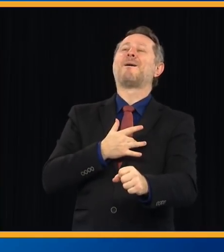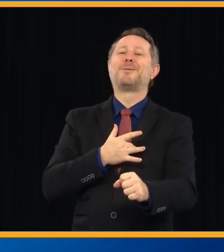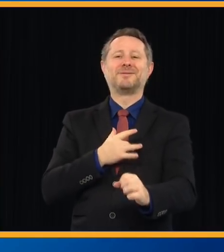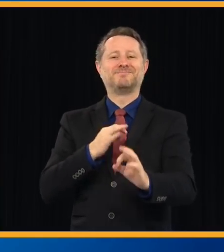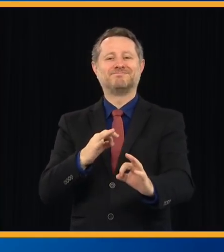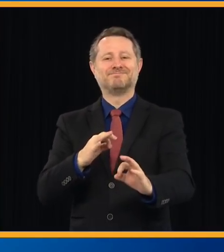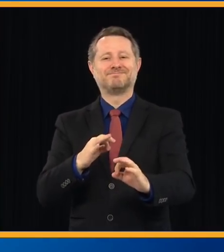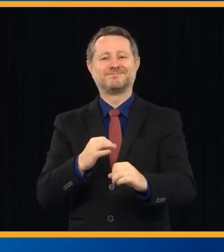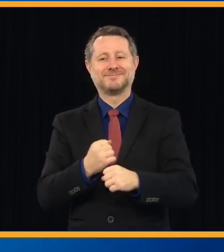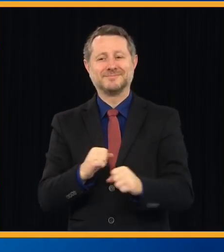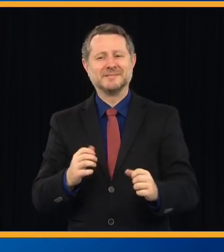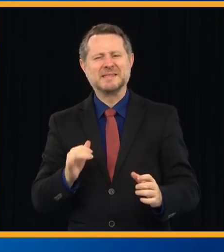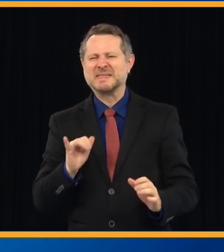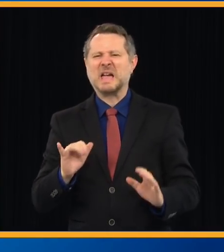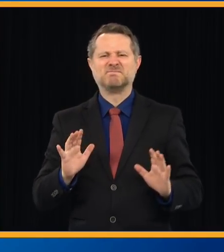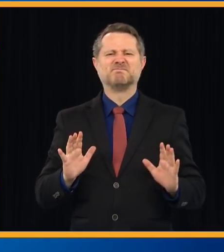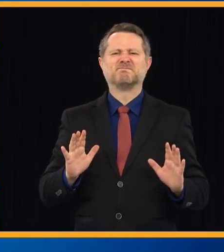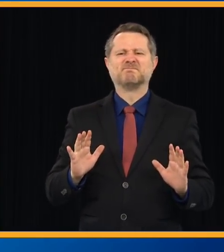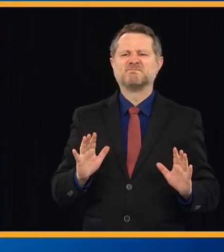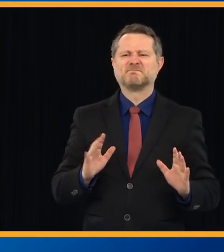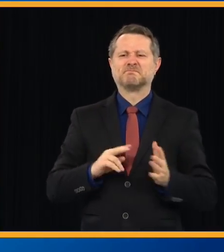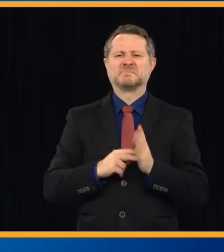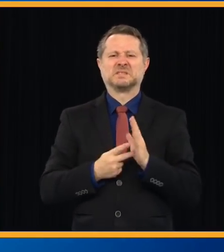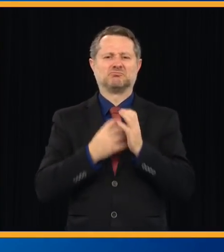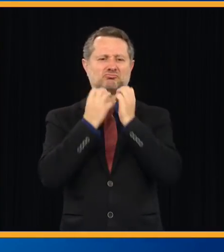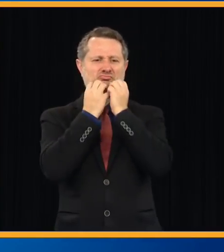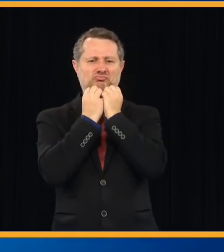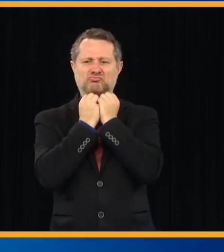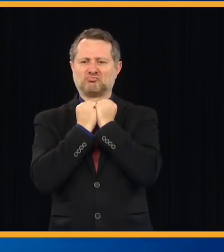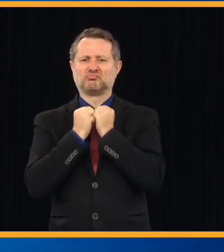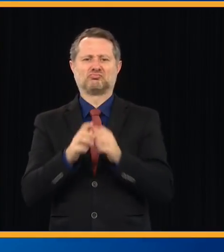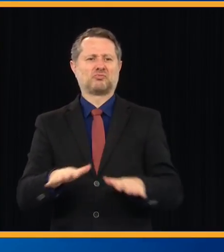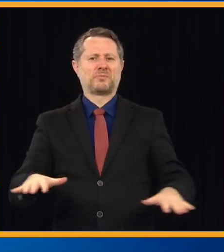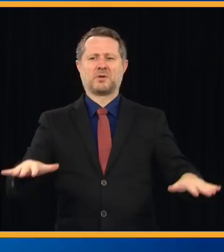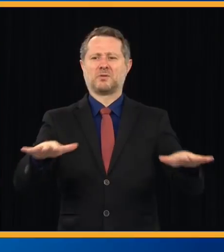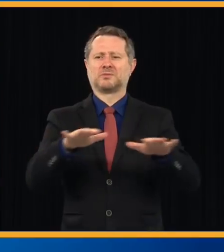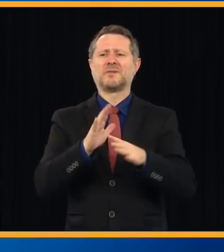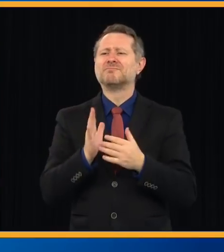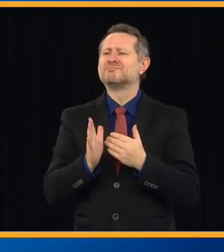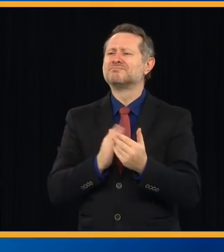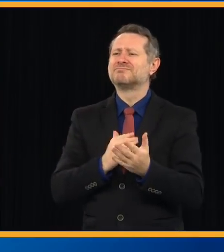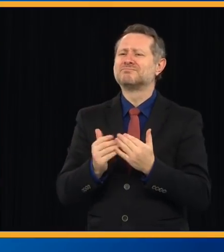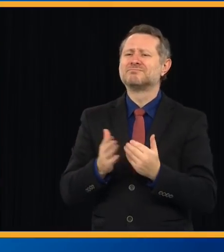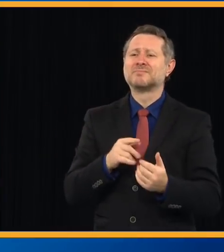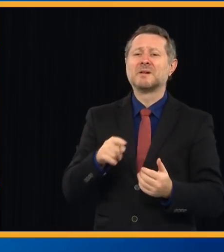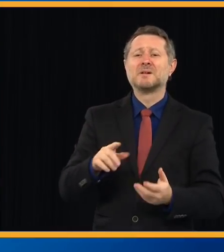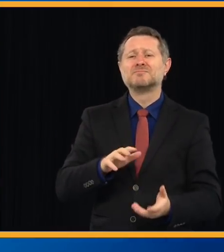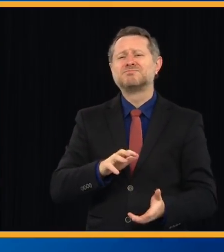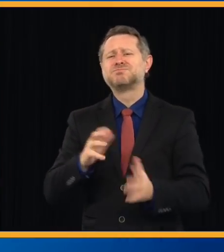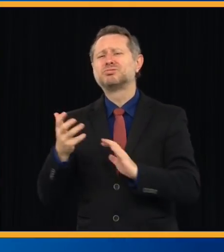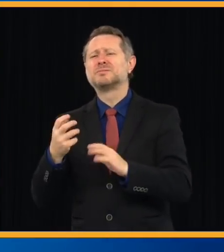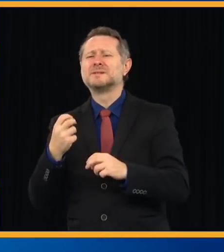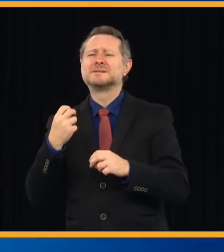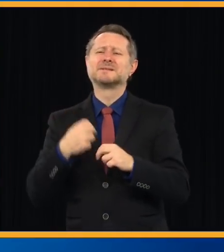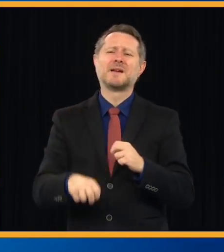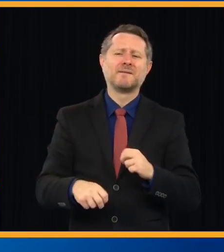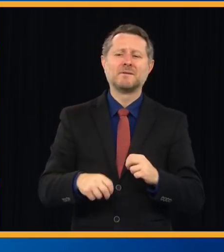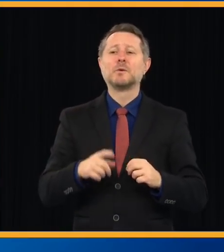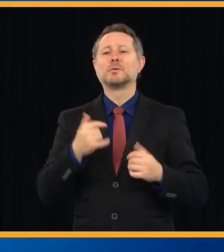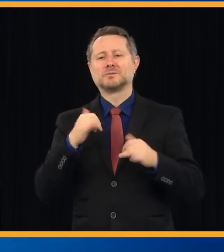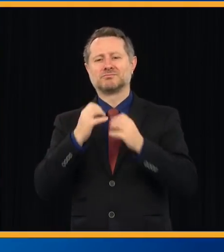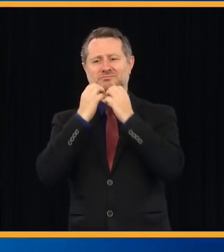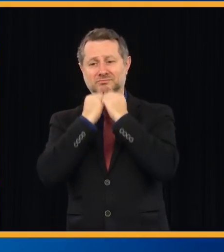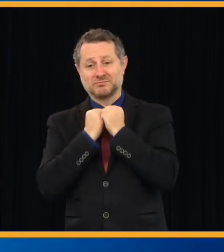That's the spirit, even in this terrible time of difficulty. So yes, you can be